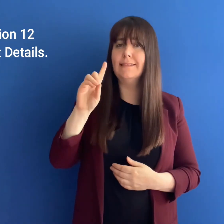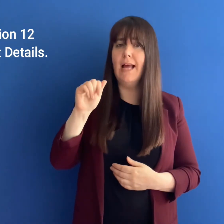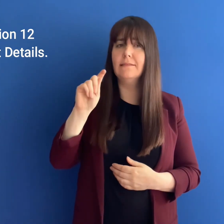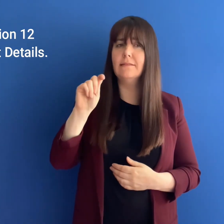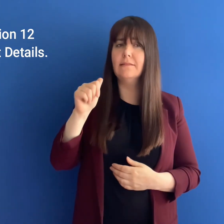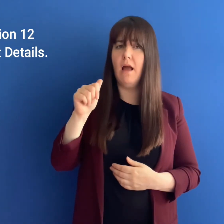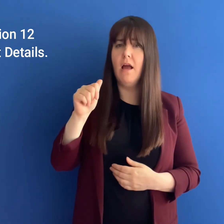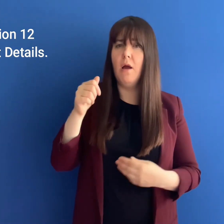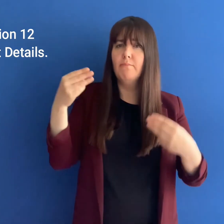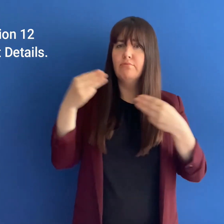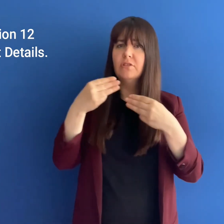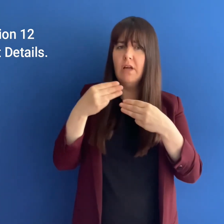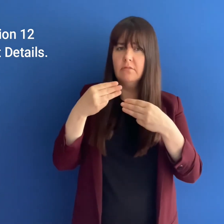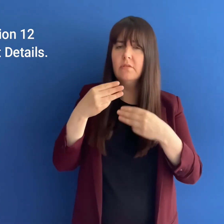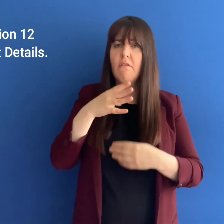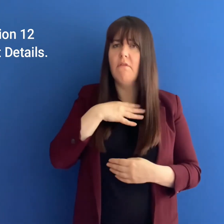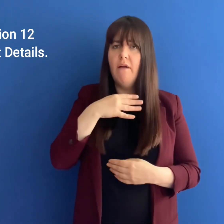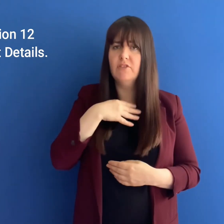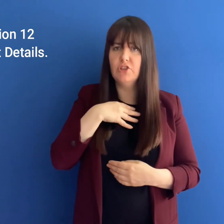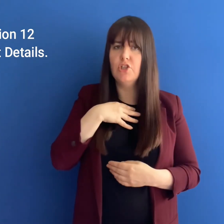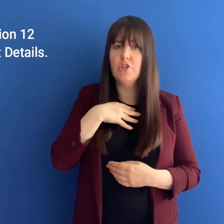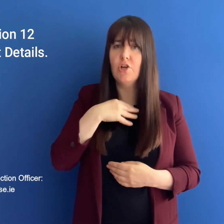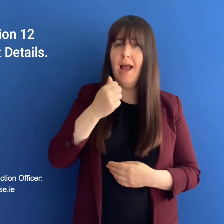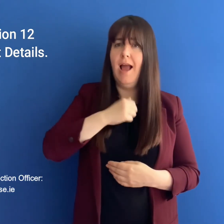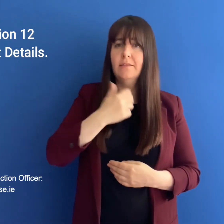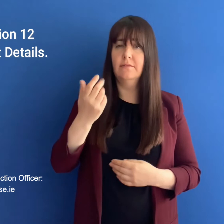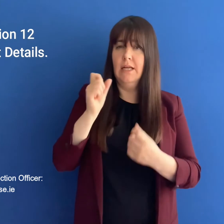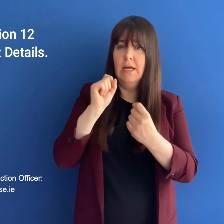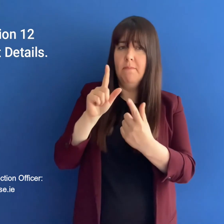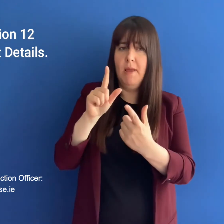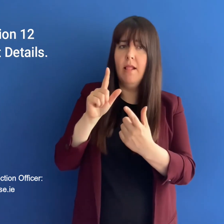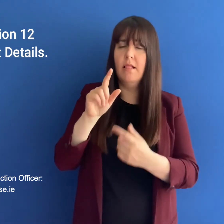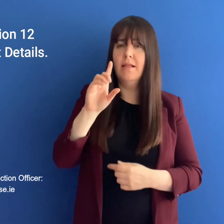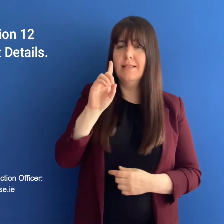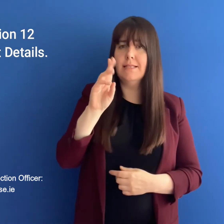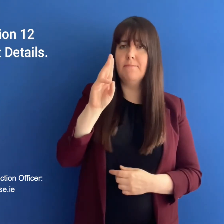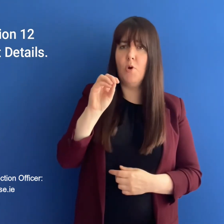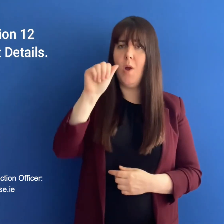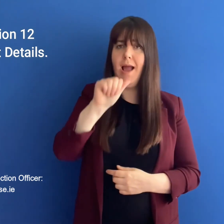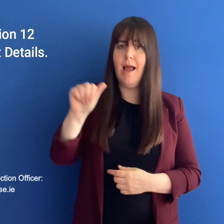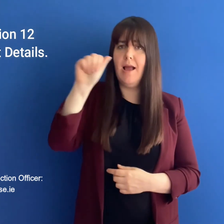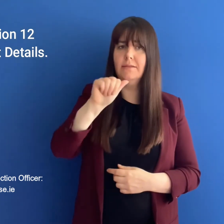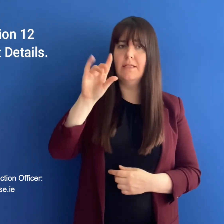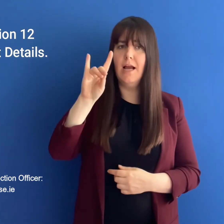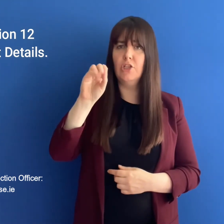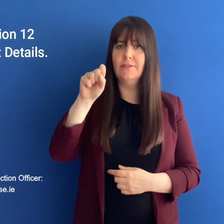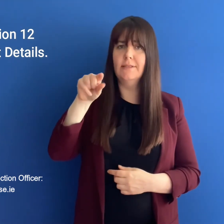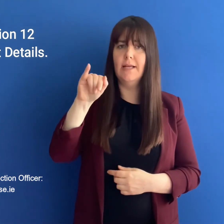the HSE's Data Protection Officer. You can email the address now shown